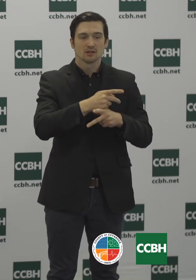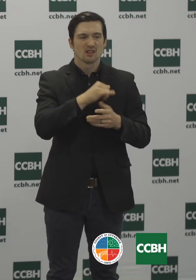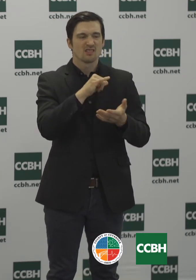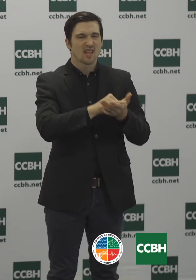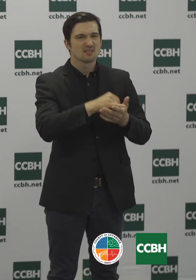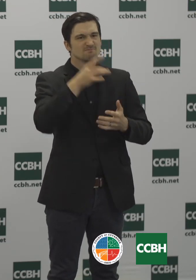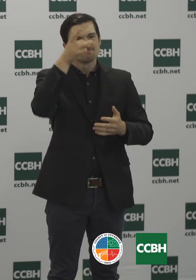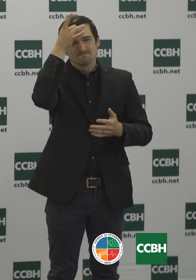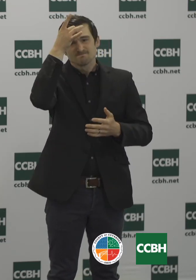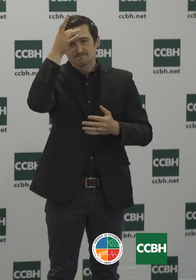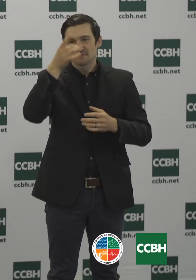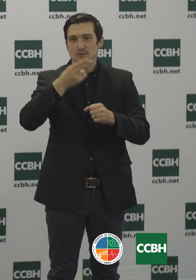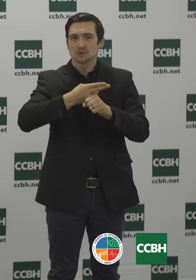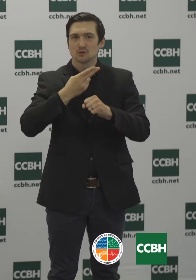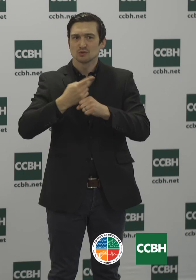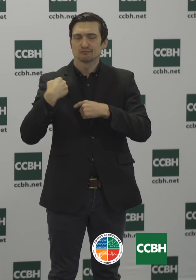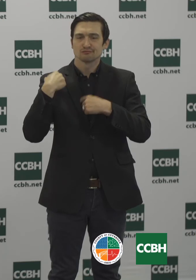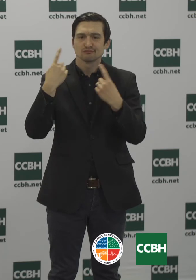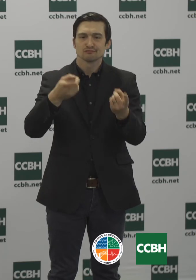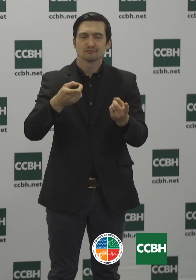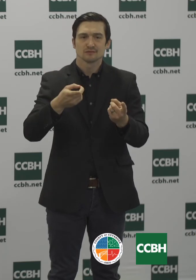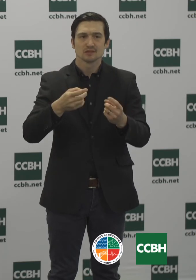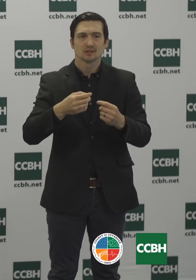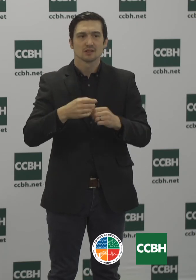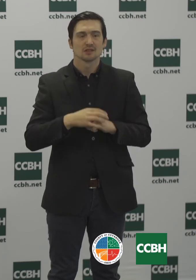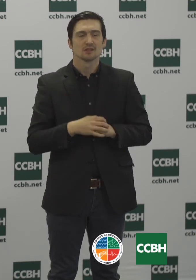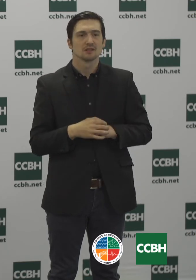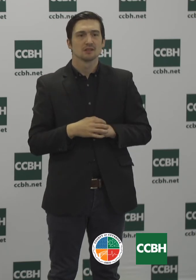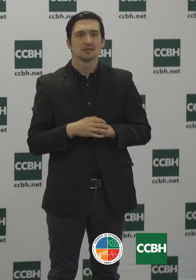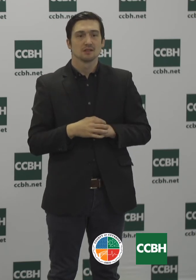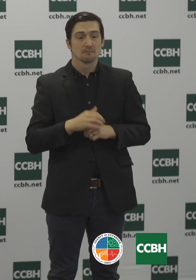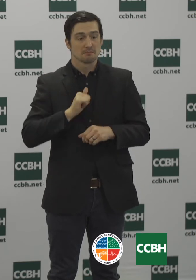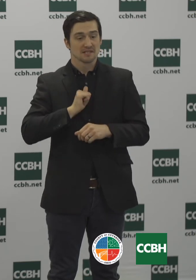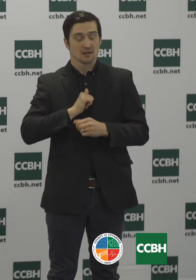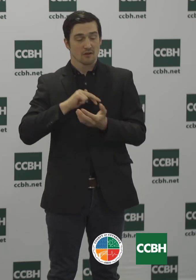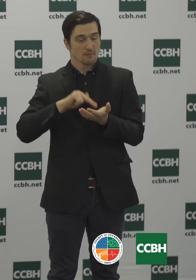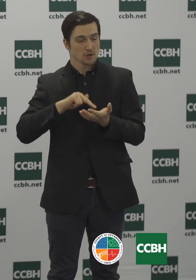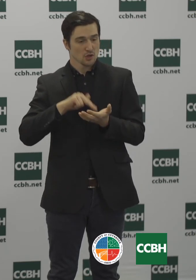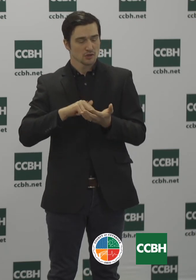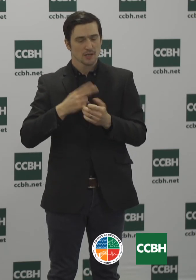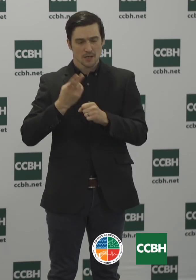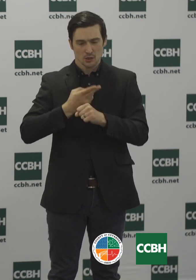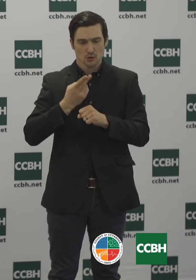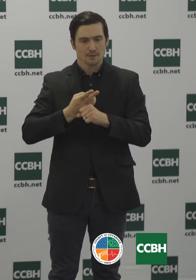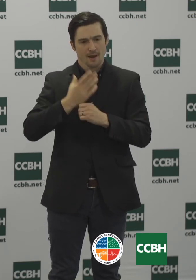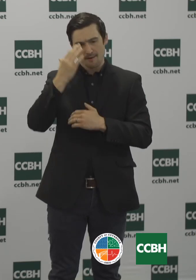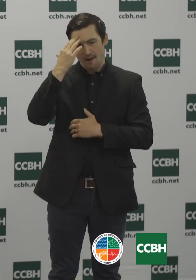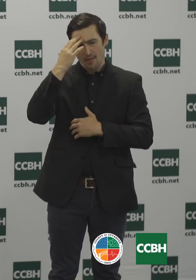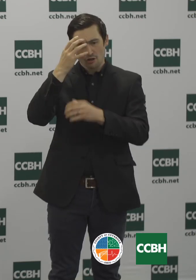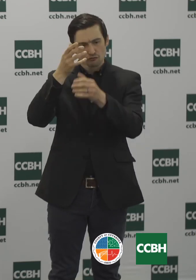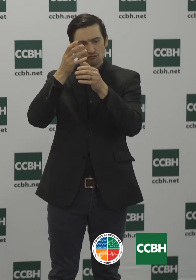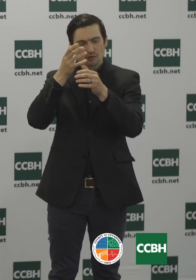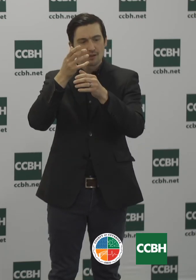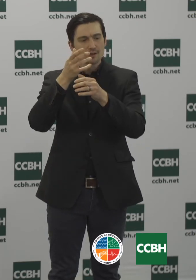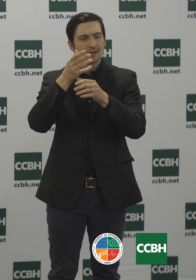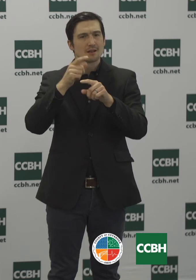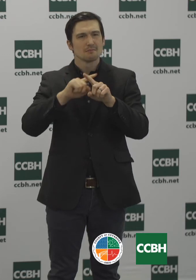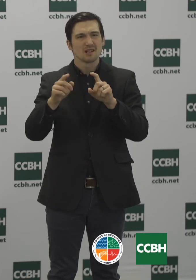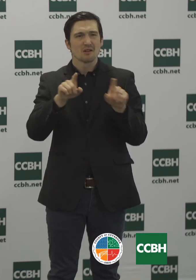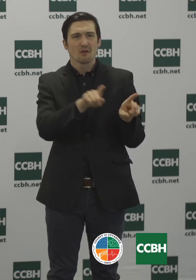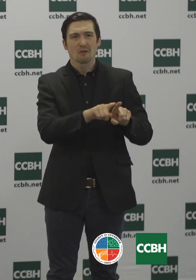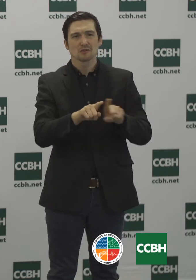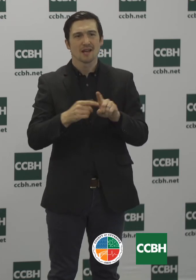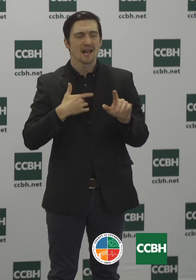career. The best thing I've ever done as a nurse is use my knowledge, compassion, and empathy to care for other